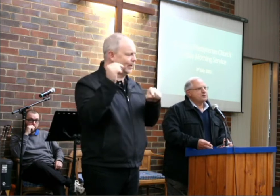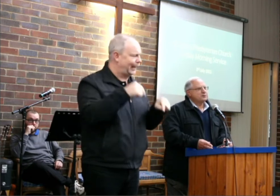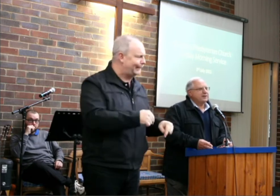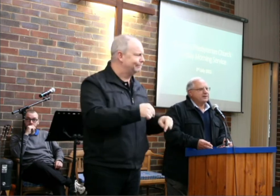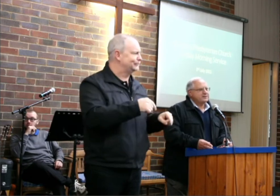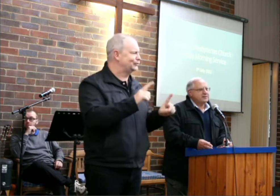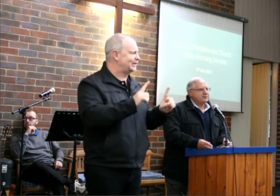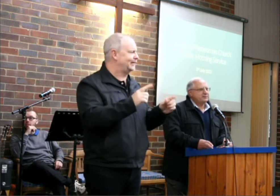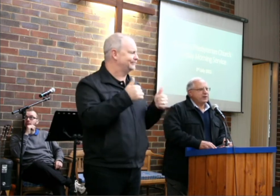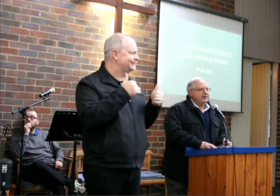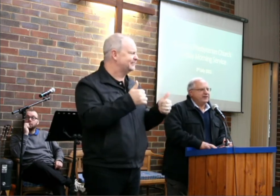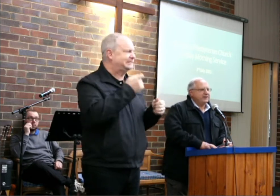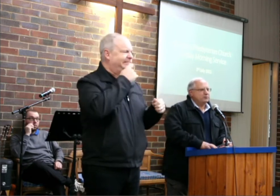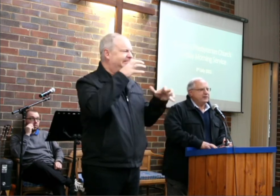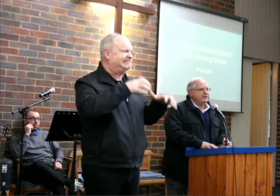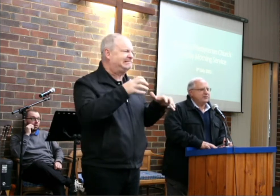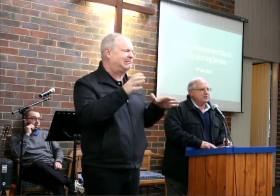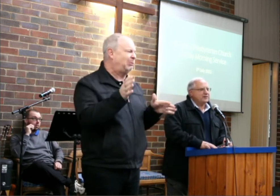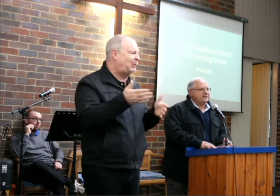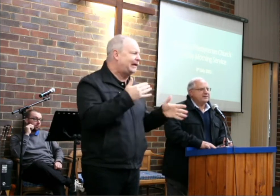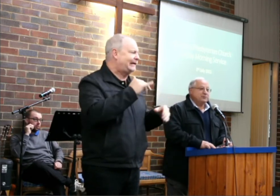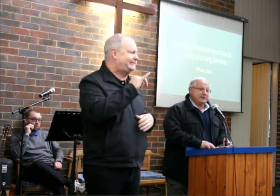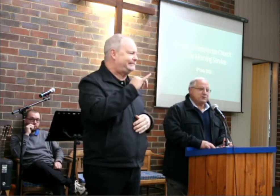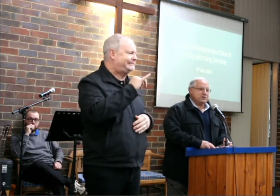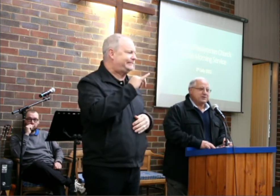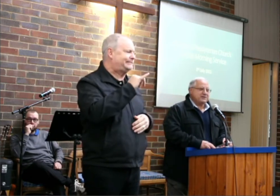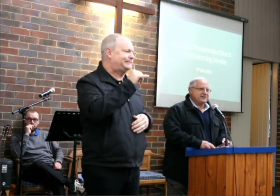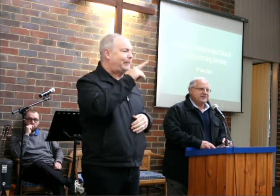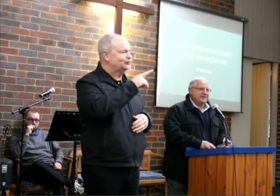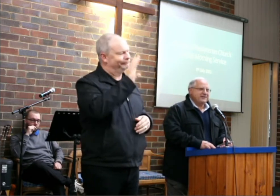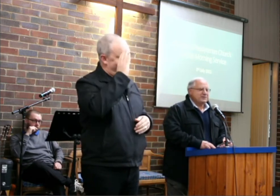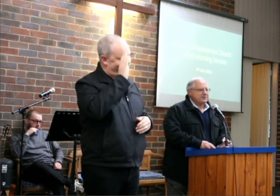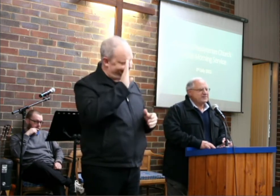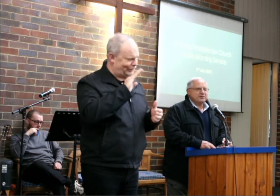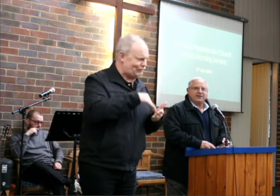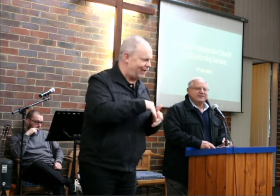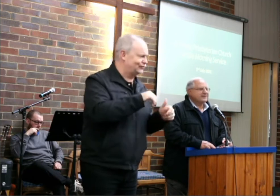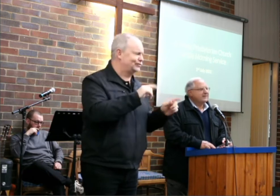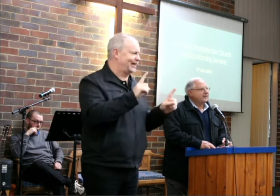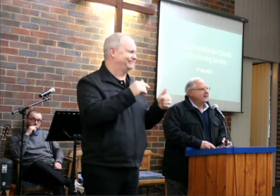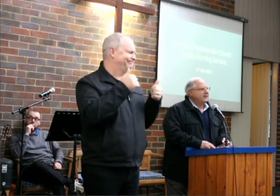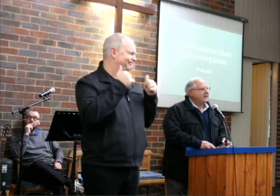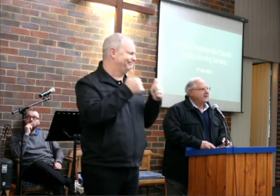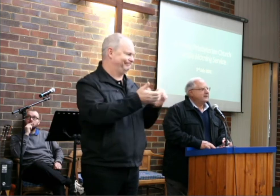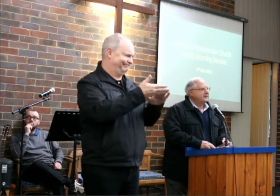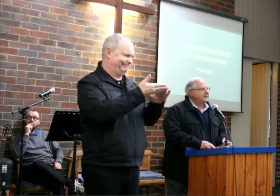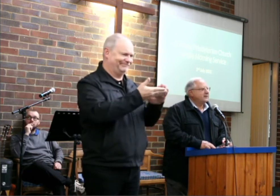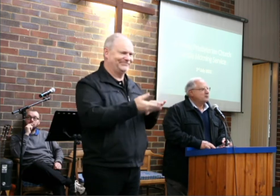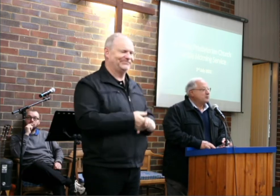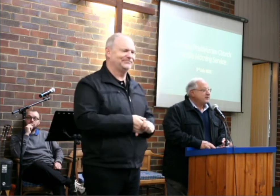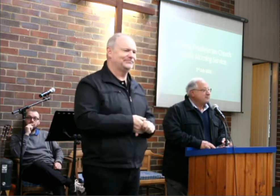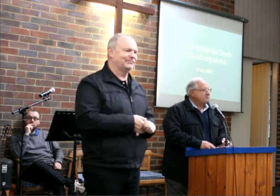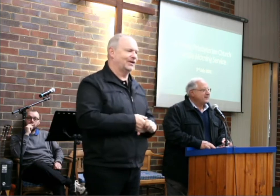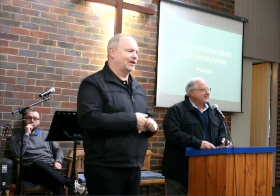though today is a bit rainy and windy and all that, you made it to church. So that's great. And